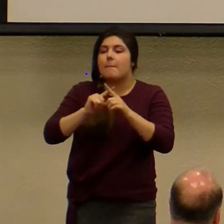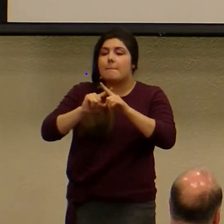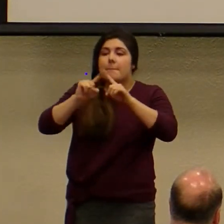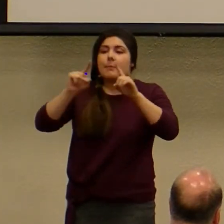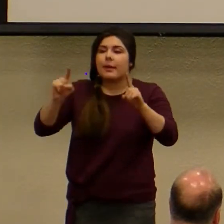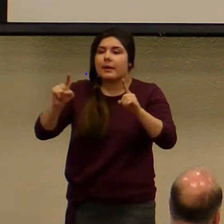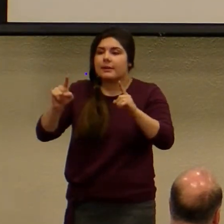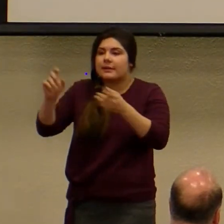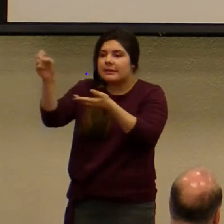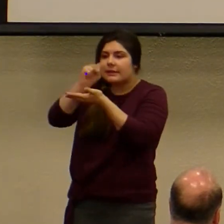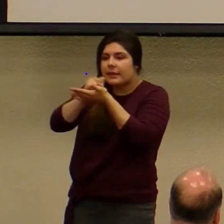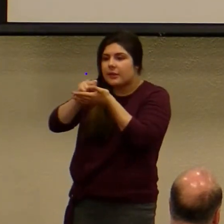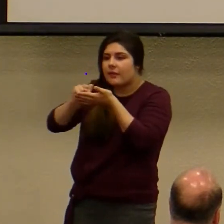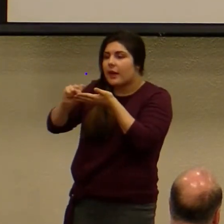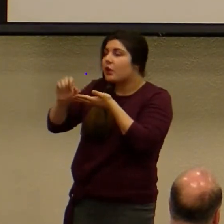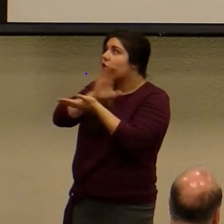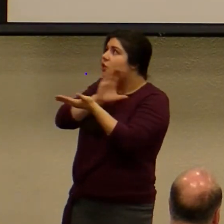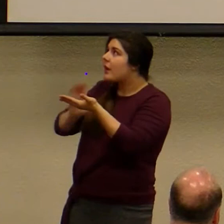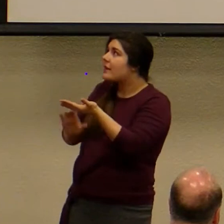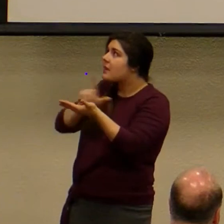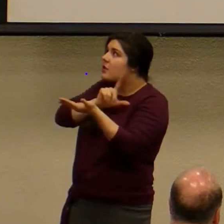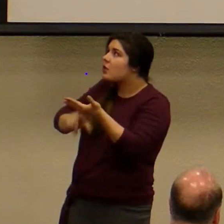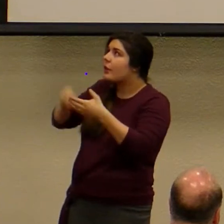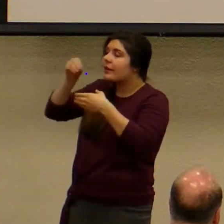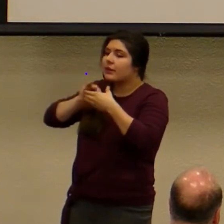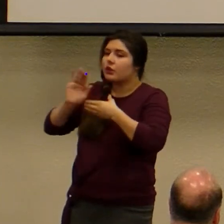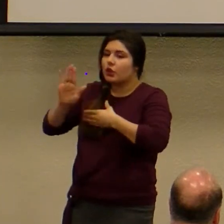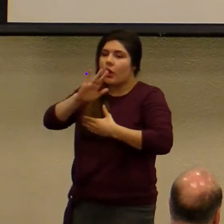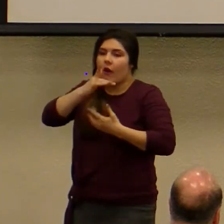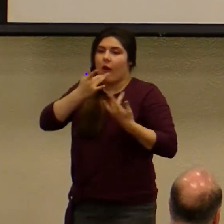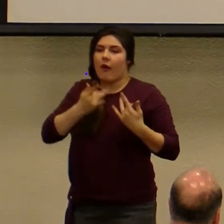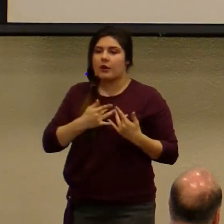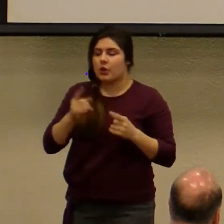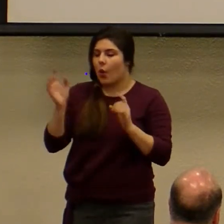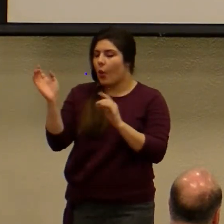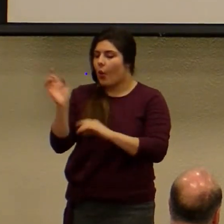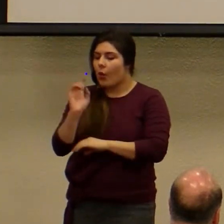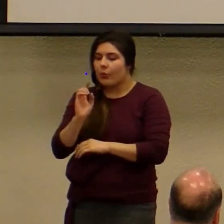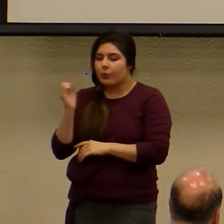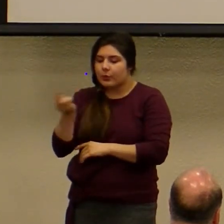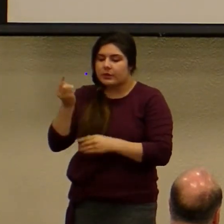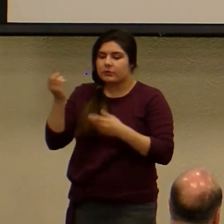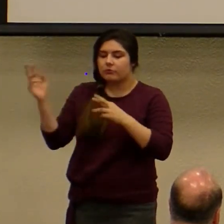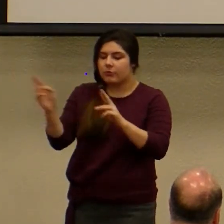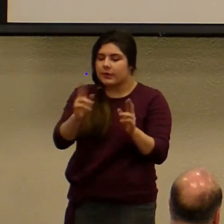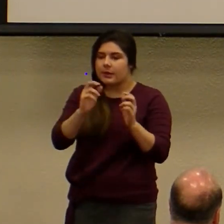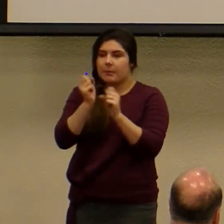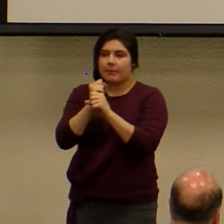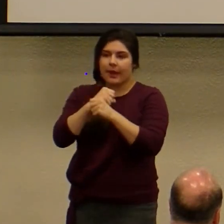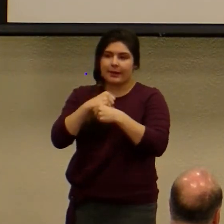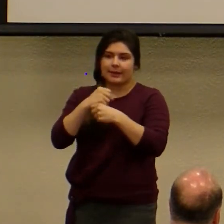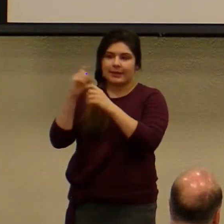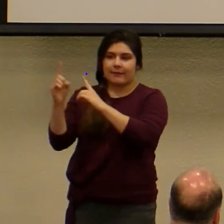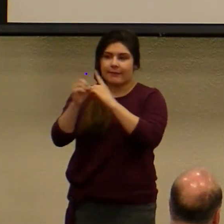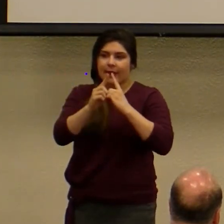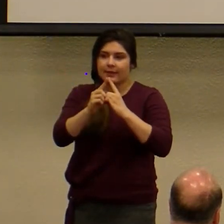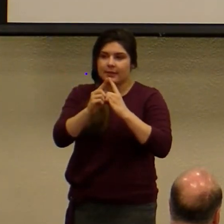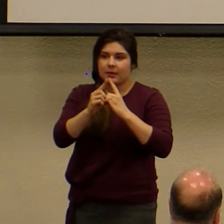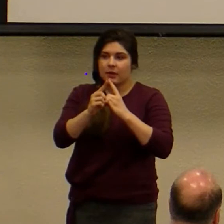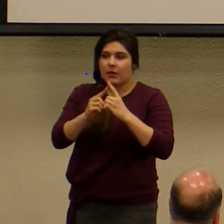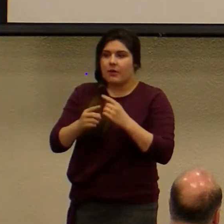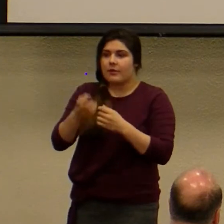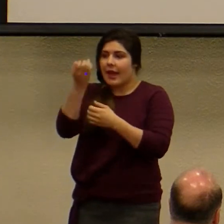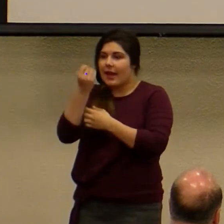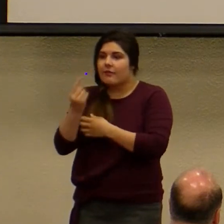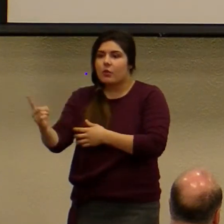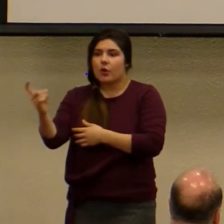as Lord in your hearts, always being ready to make a defense to everyone who asks you to give an account for the